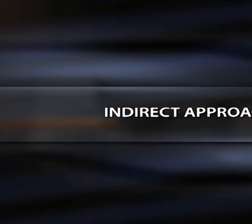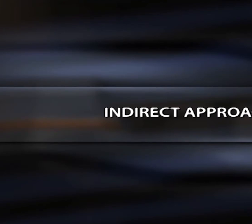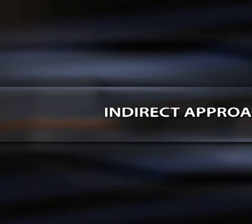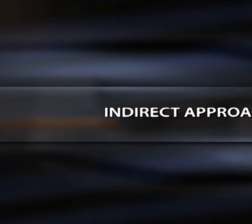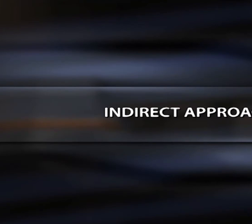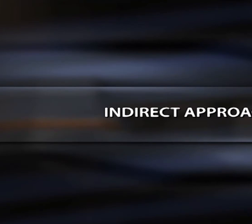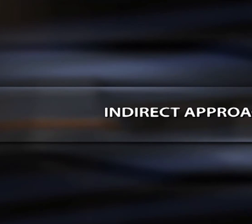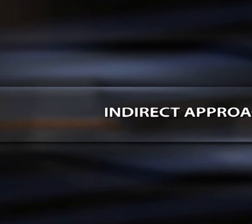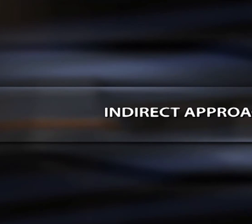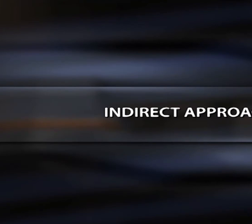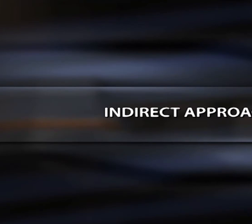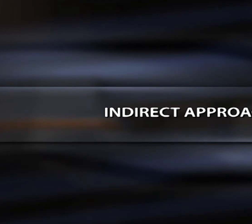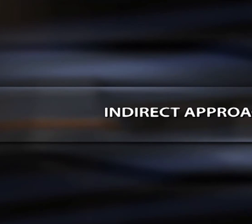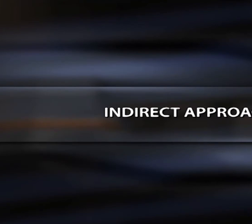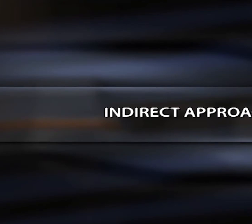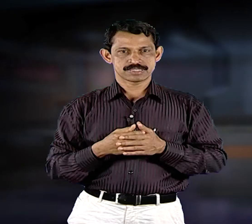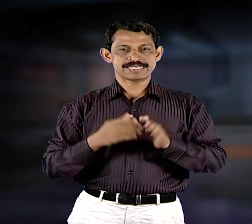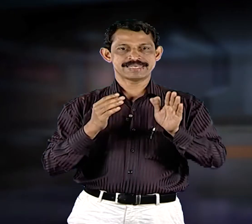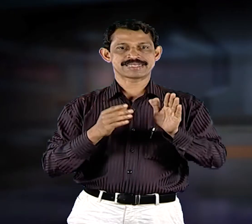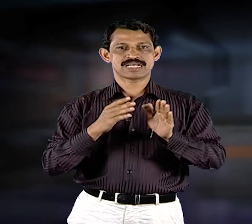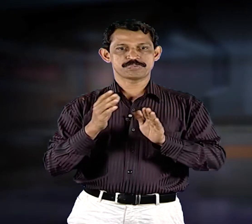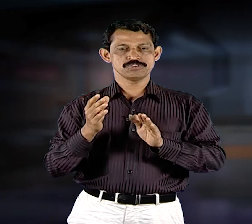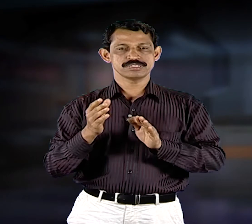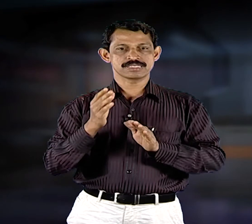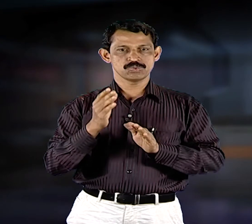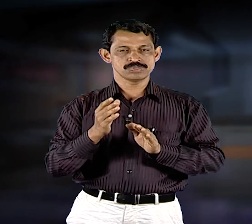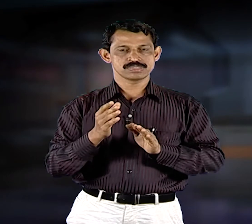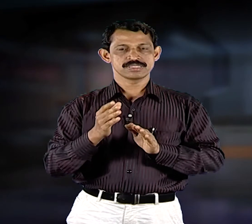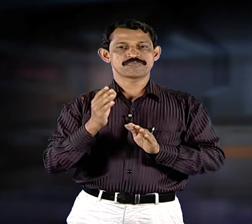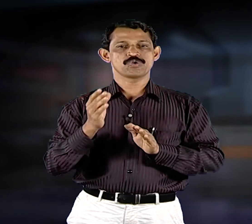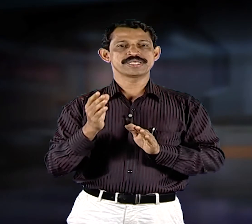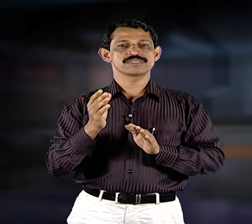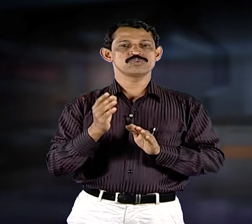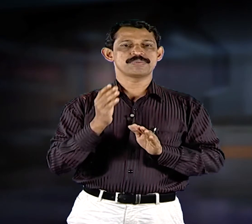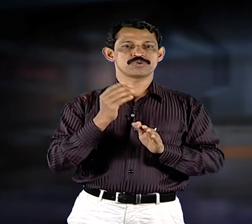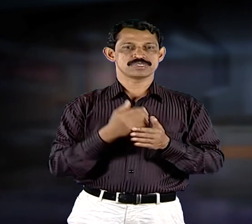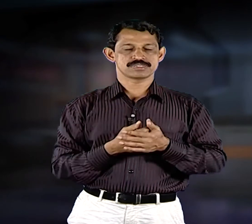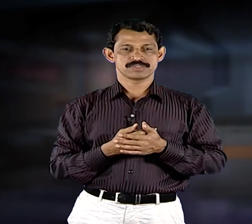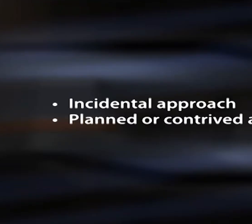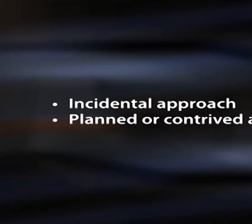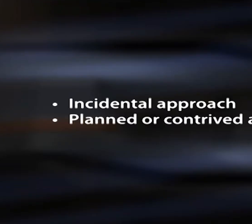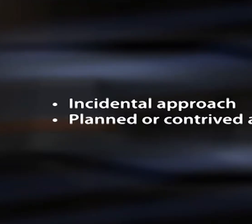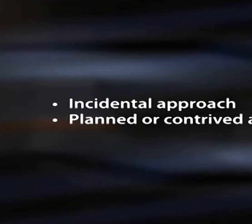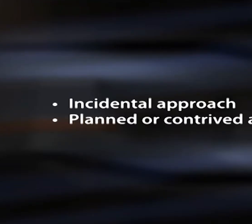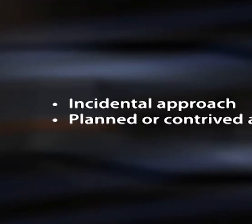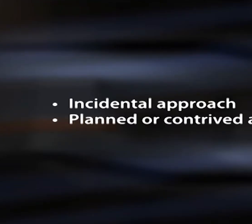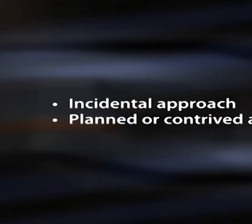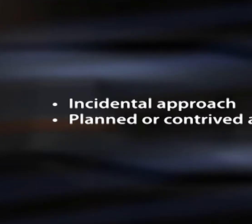an indirect method as well. The indirect approach includes the following two approaches: incidental approach